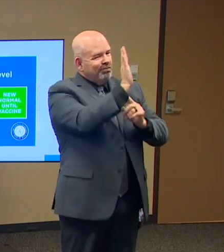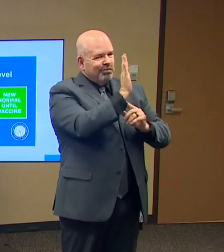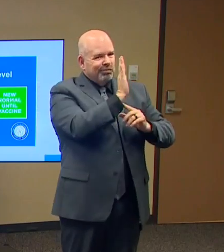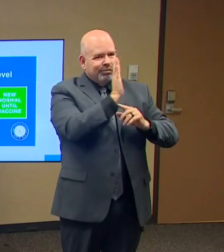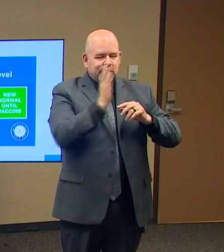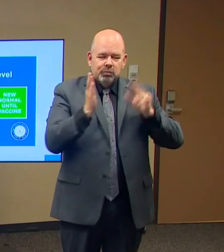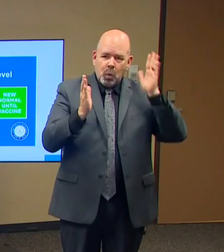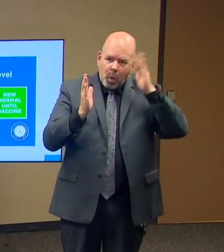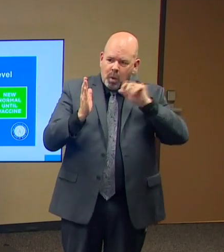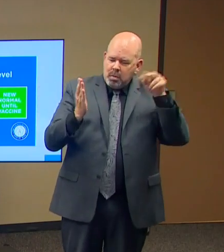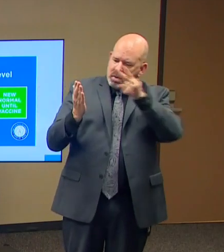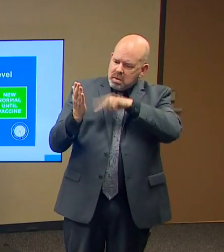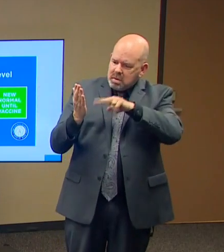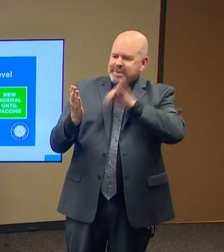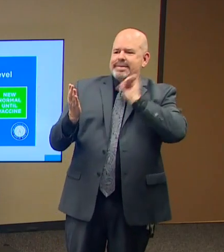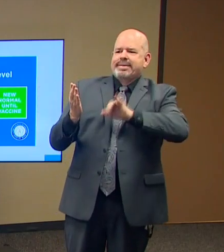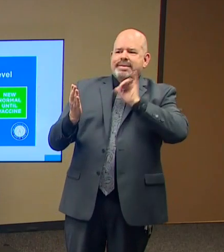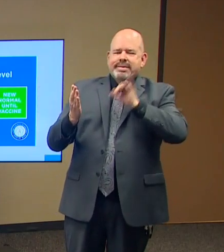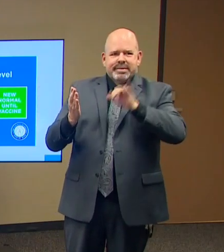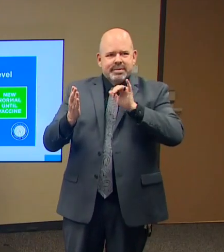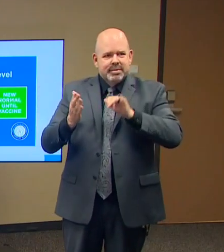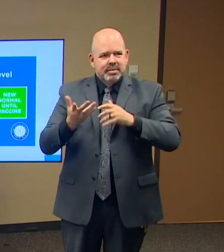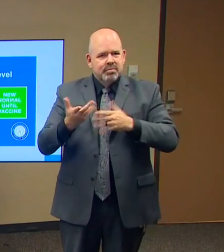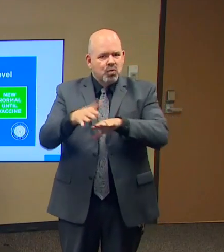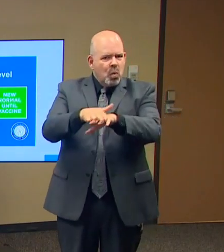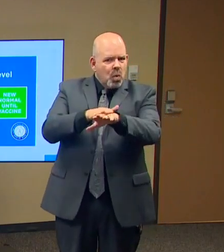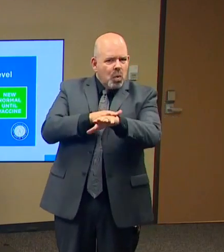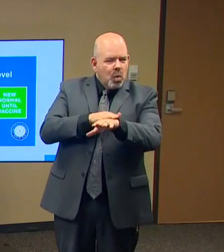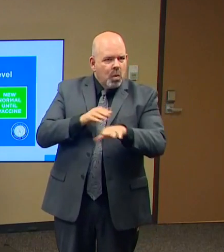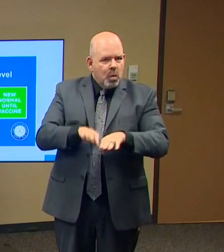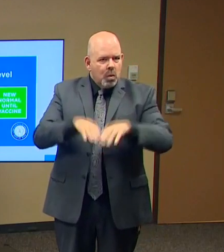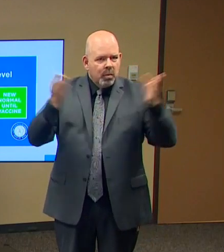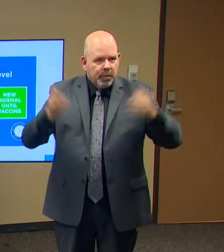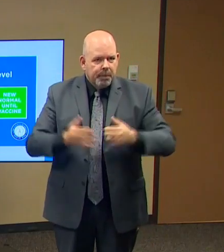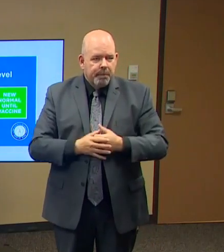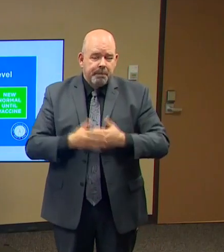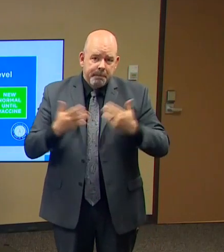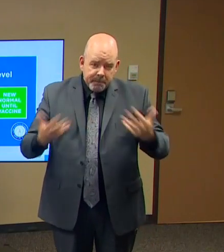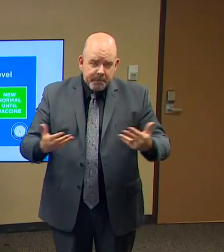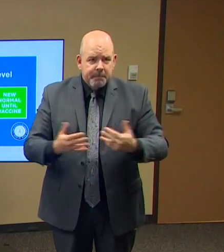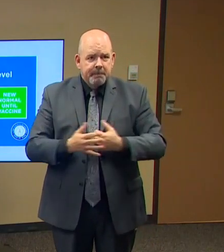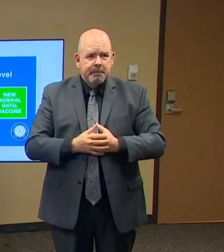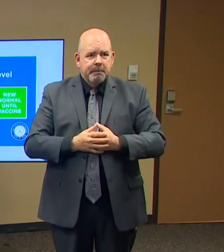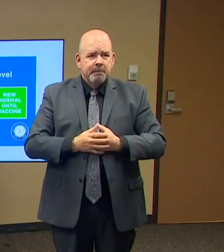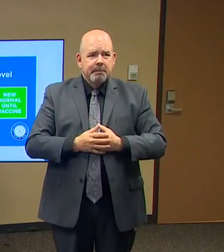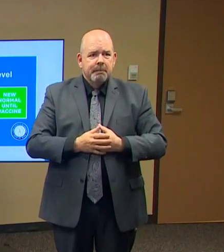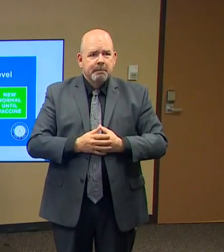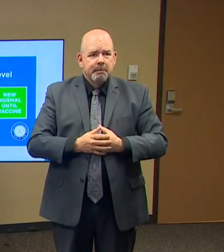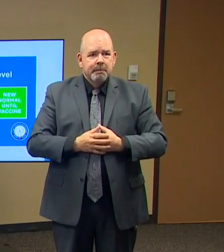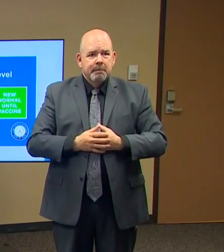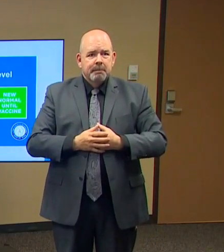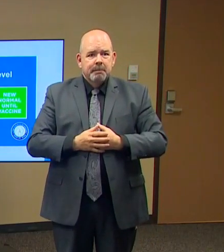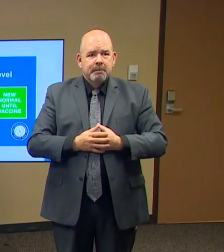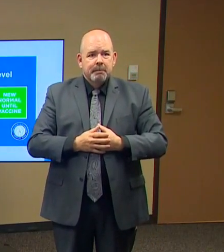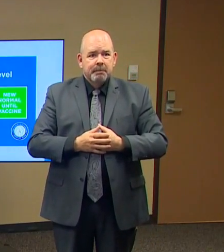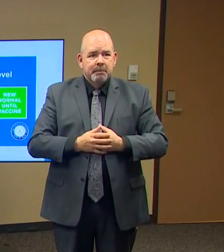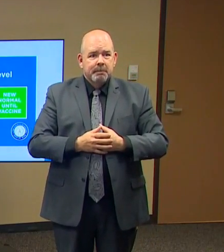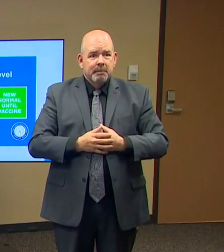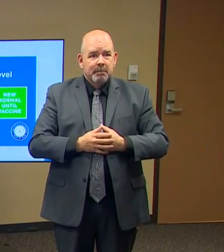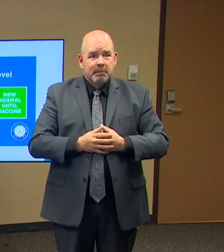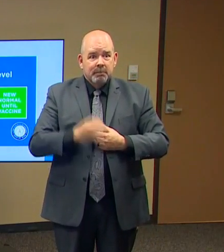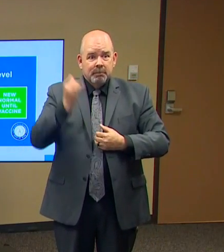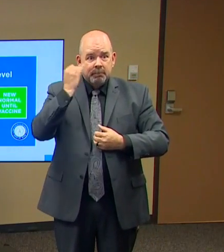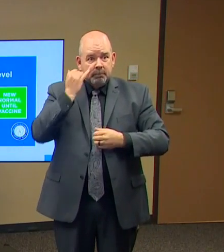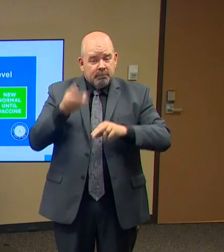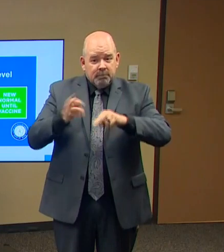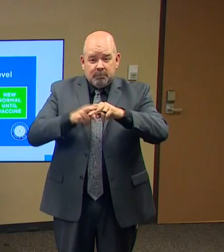judgments that you can find at Dallas County COVID so we don't get to that point. But if we get to that certain level in the future, we can have